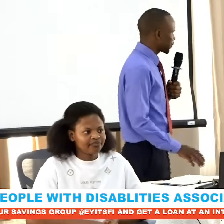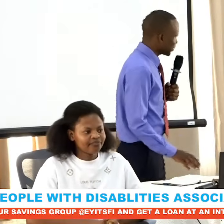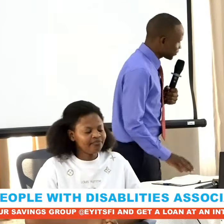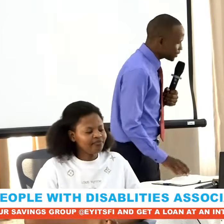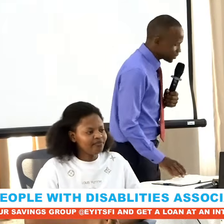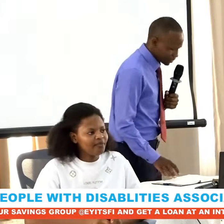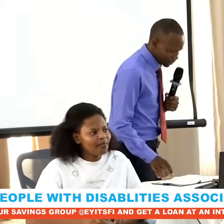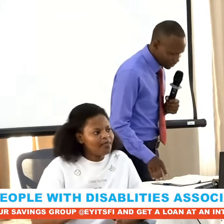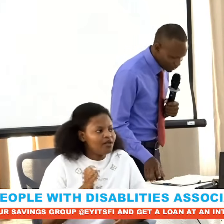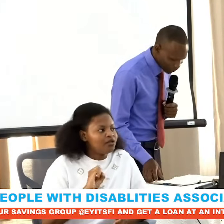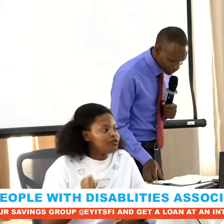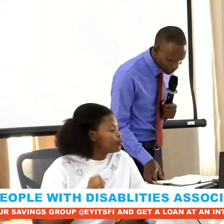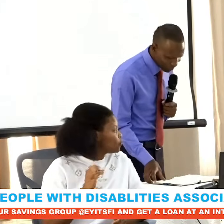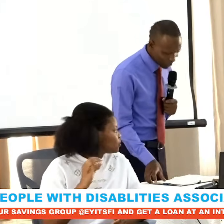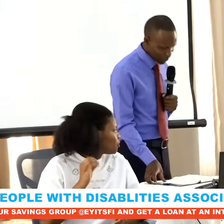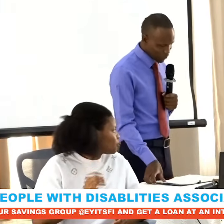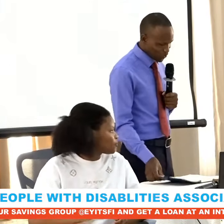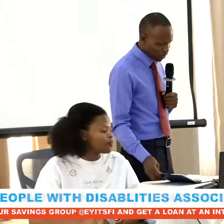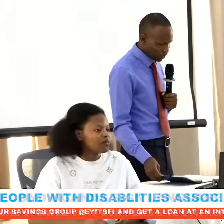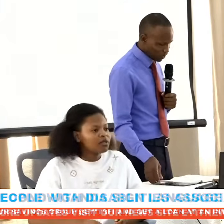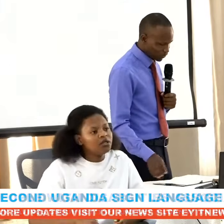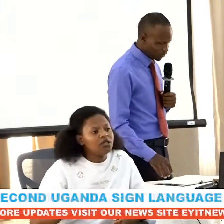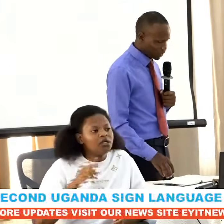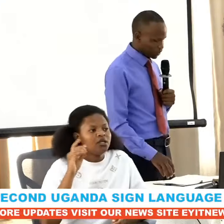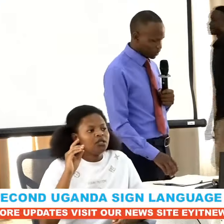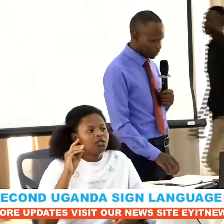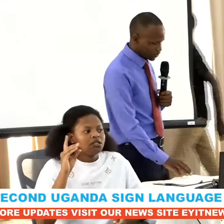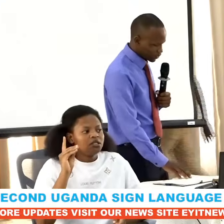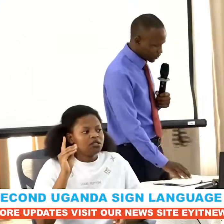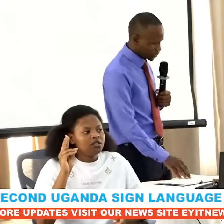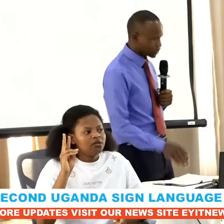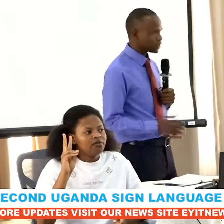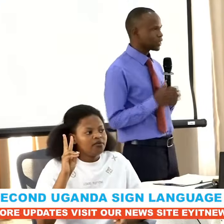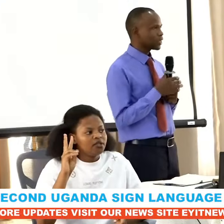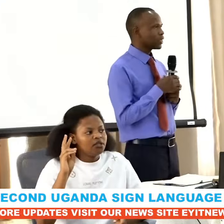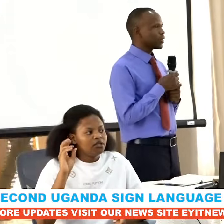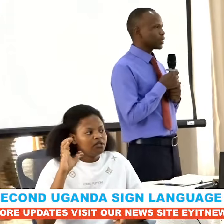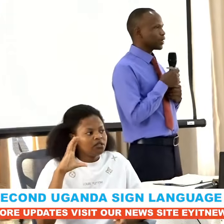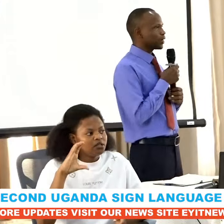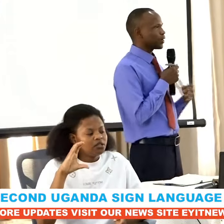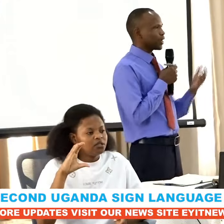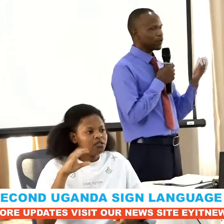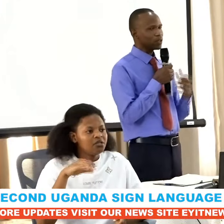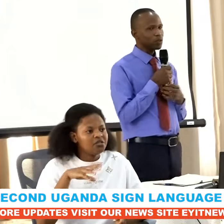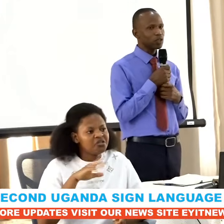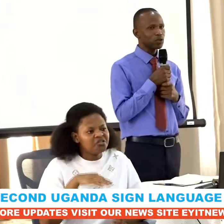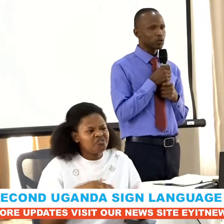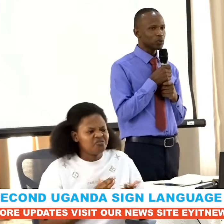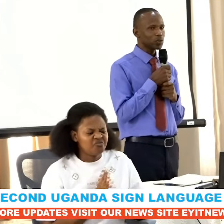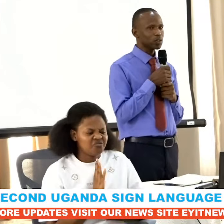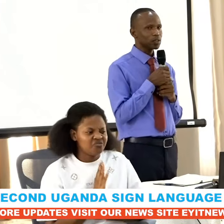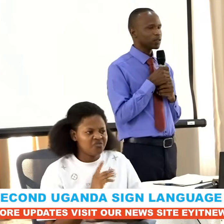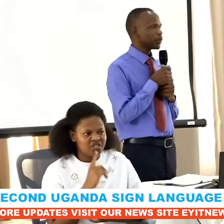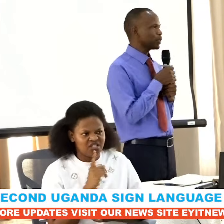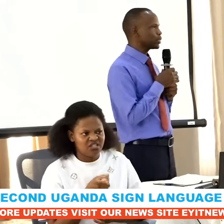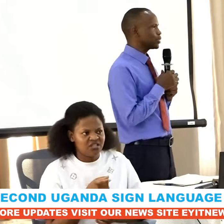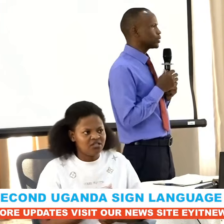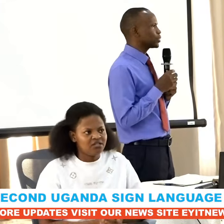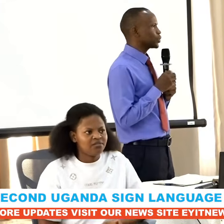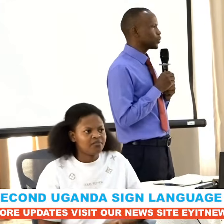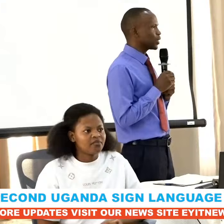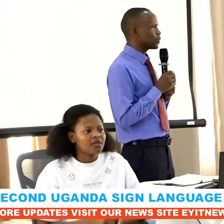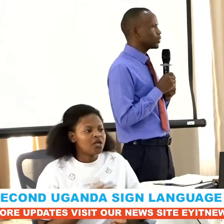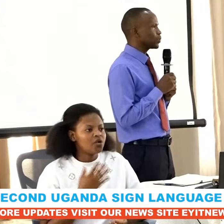So DVC, you are very right. I want to introduce